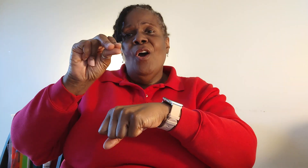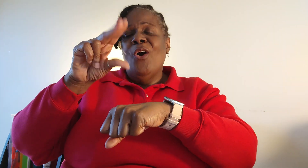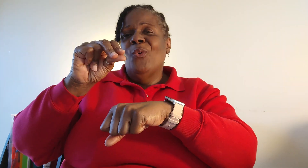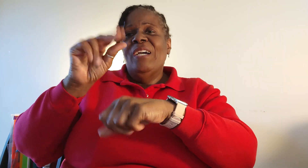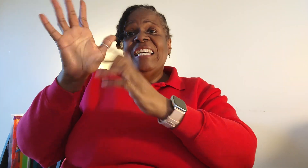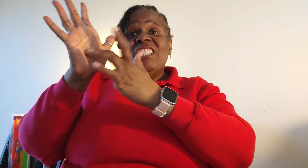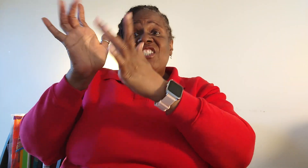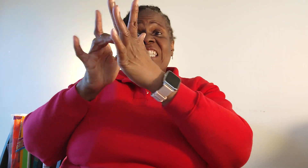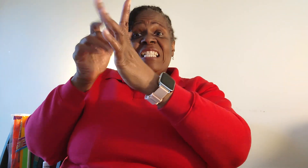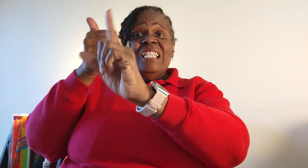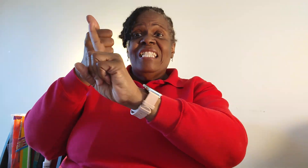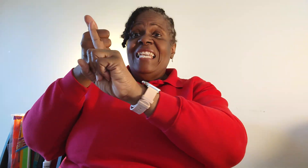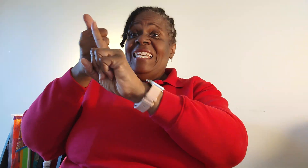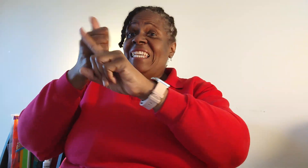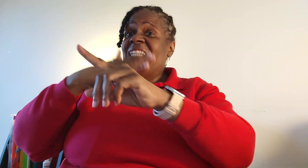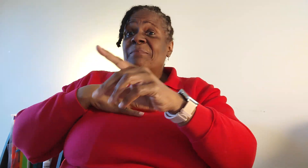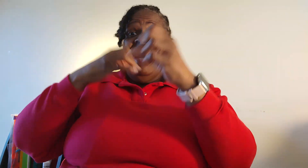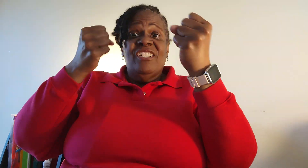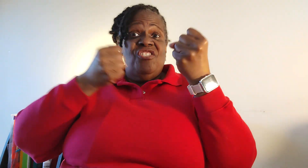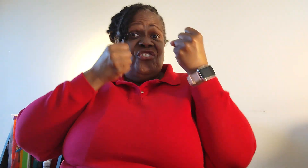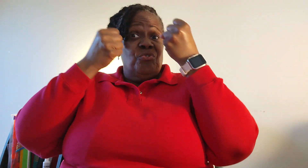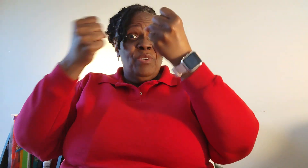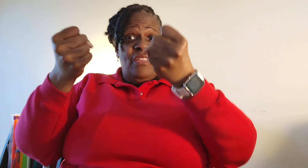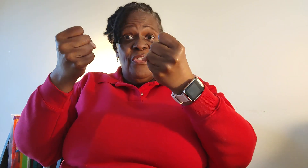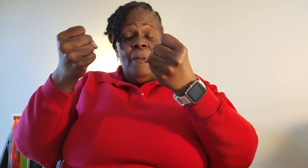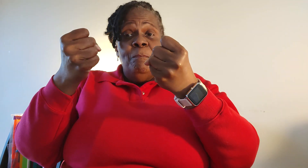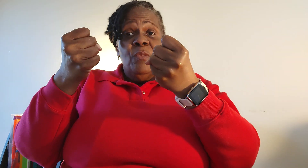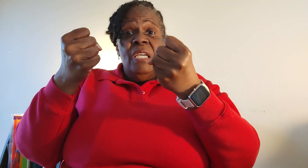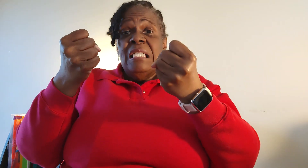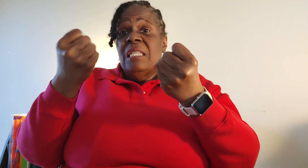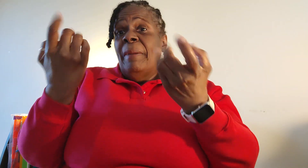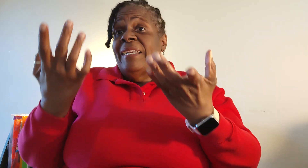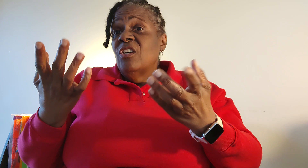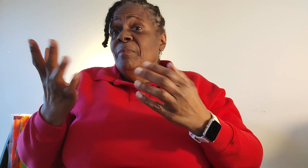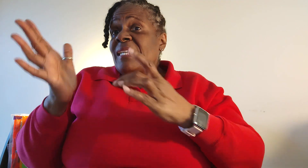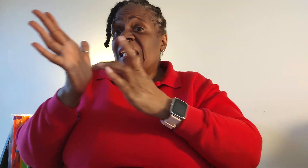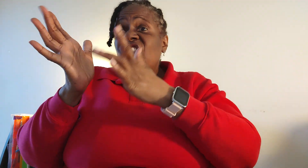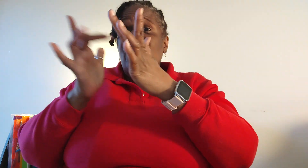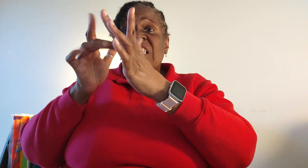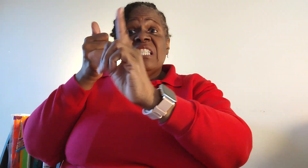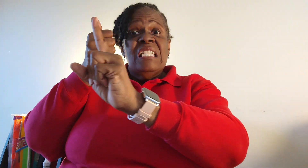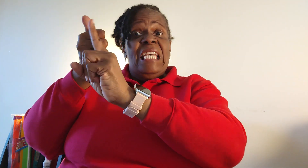No, Jesus, he's my strength. Somebody else might say, Jesus,